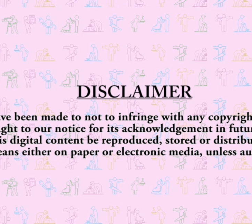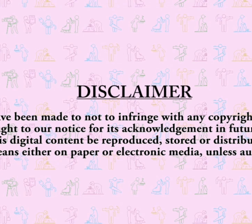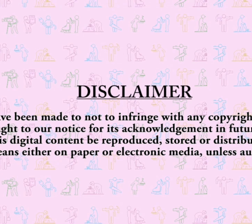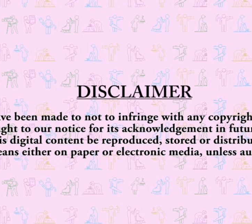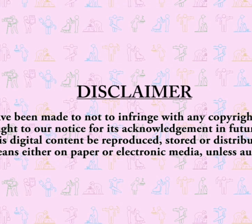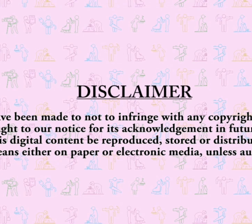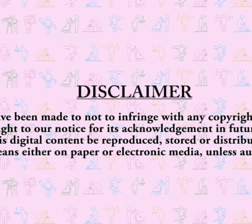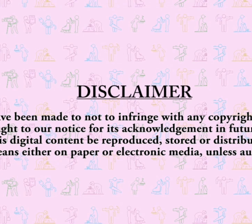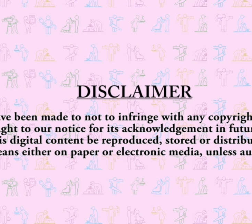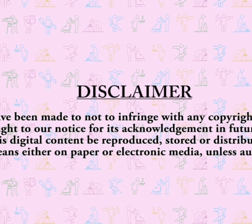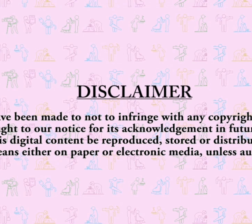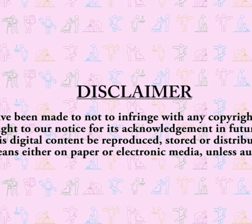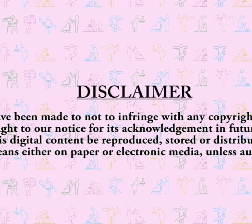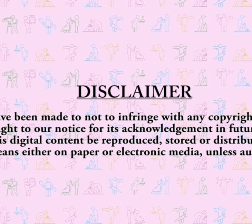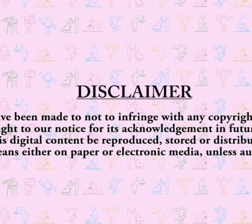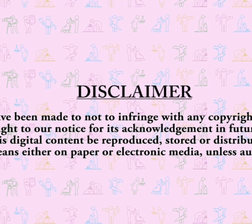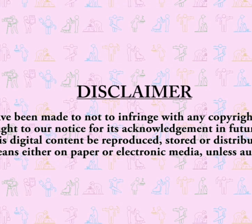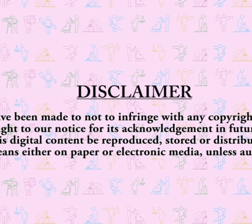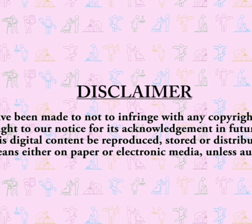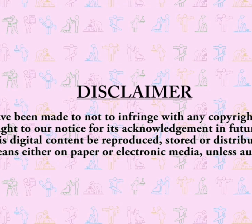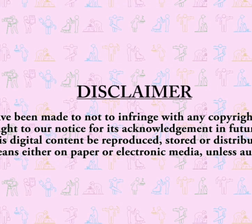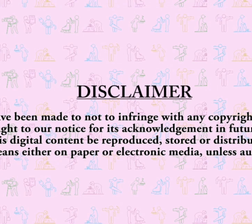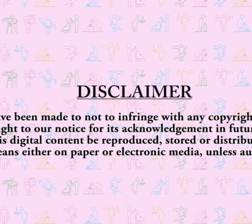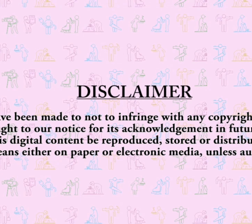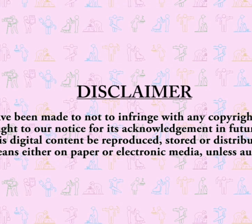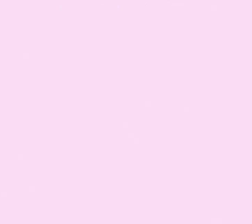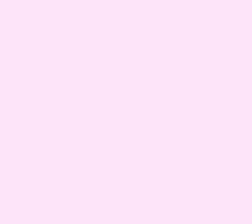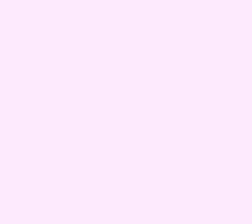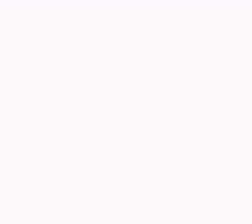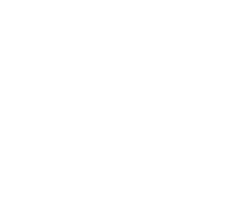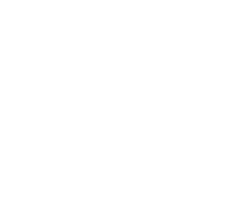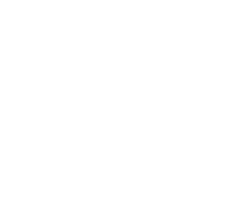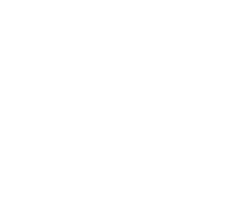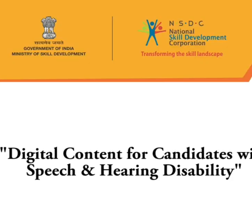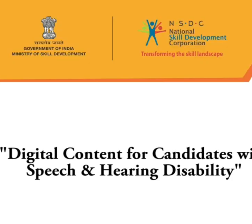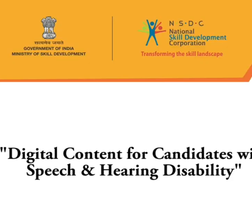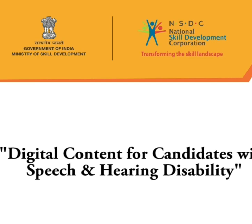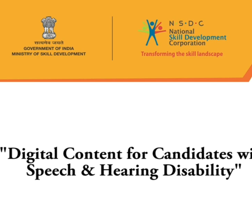means either on paper or electronic media unless authorized.